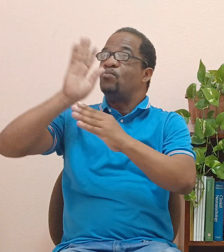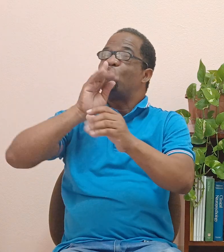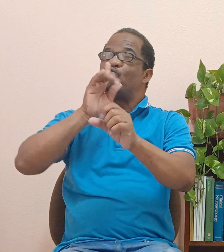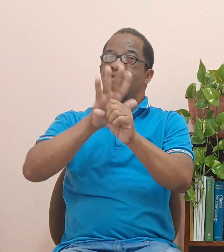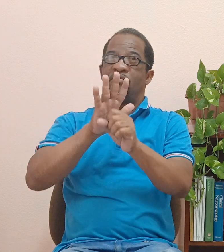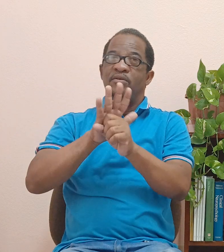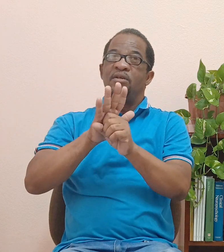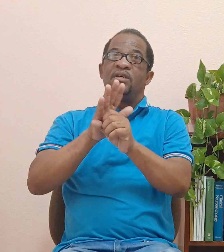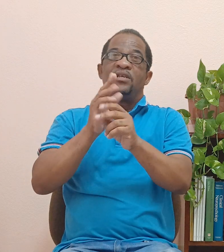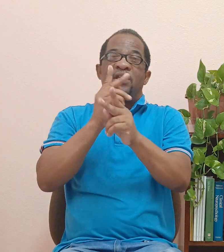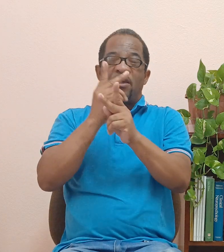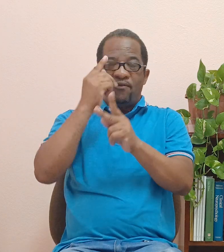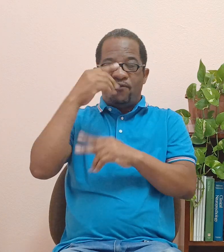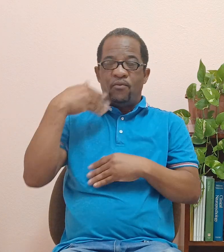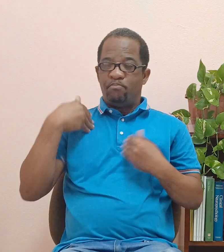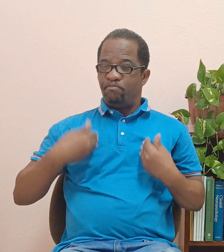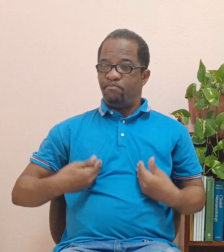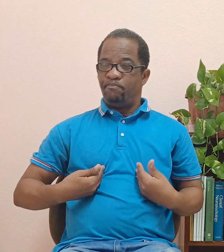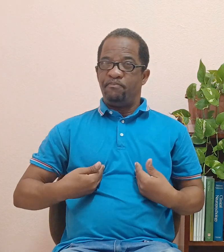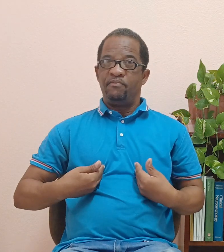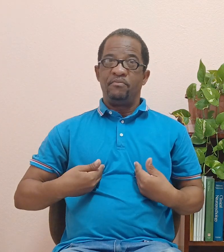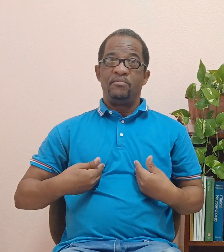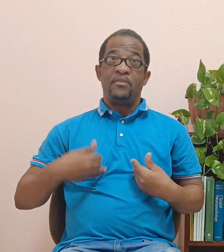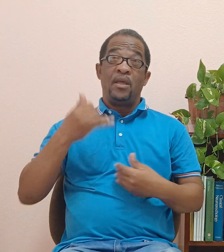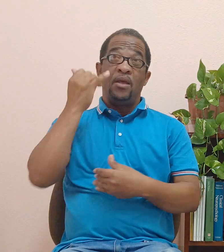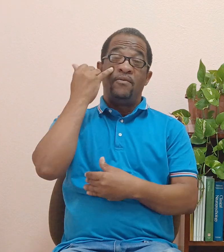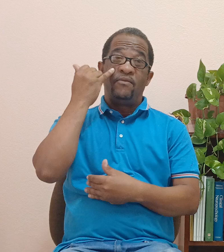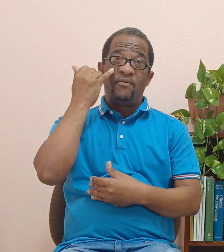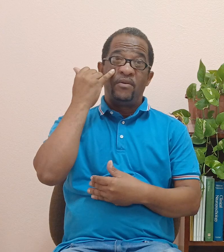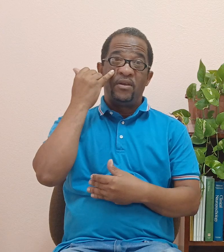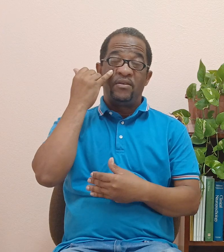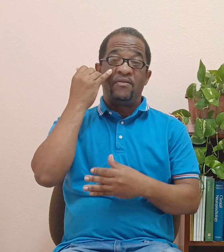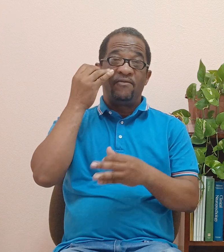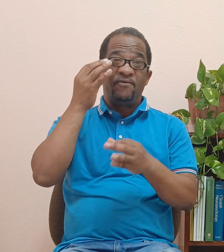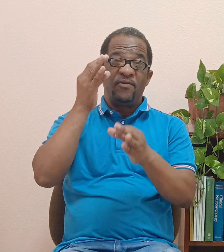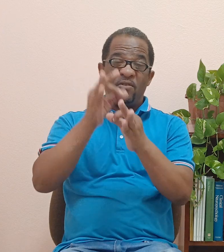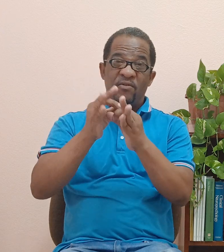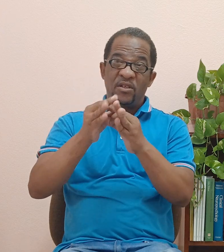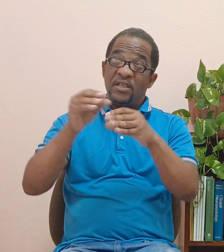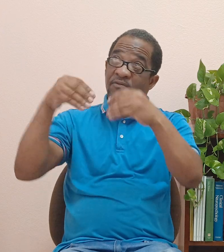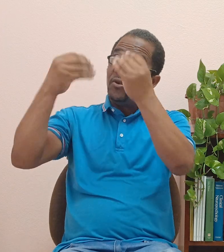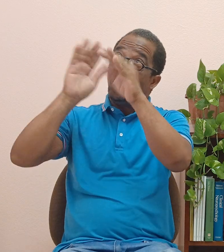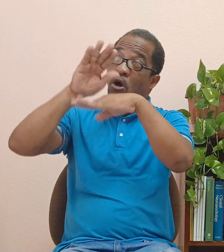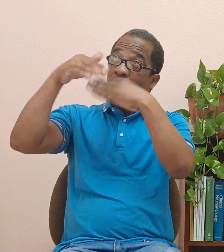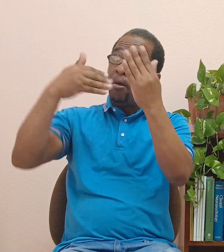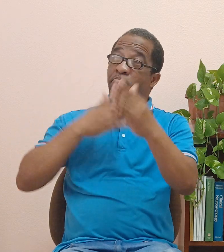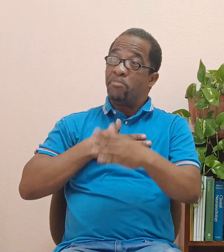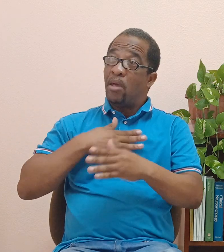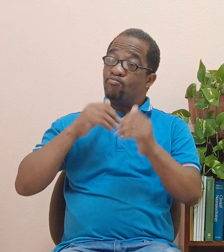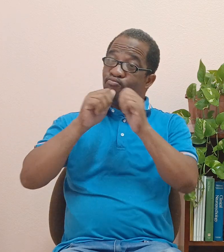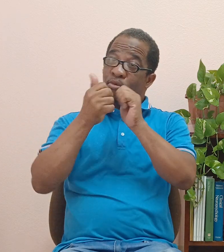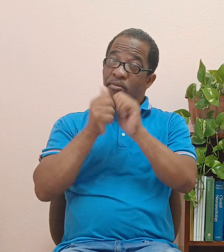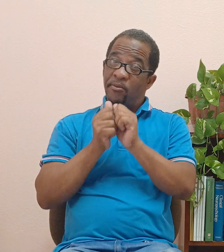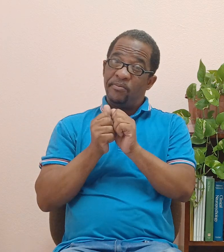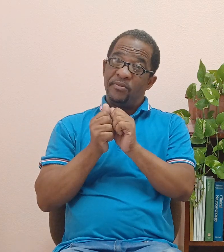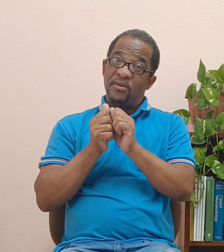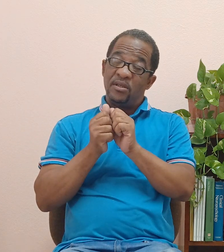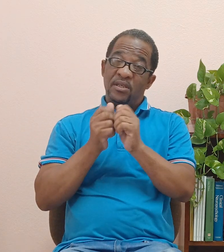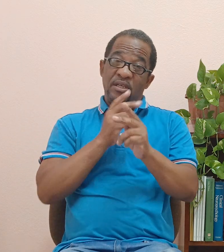me. If I faithfully cast my worries, fears, and concerns